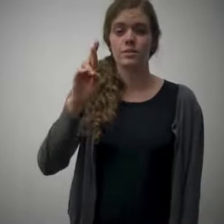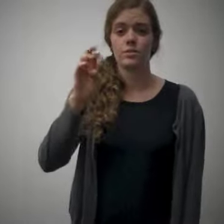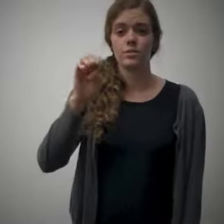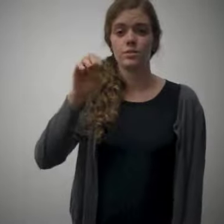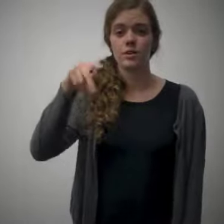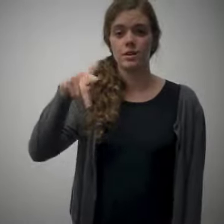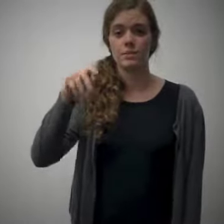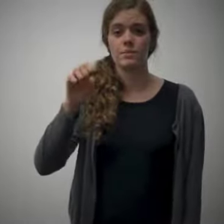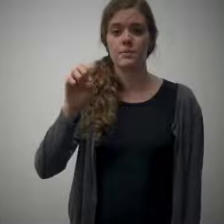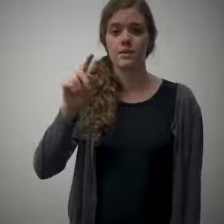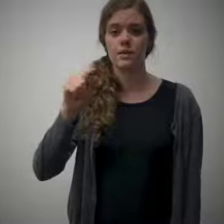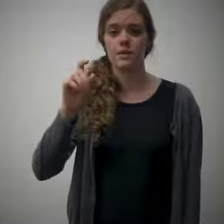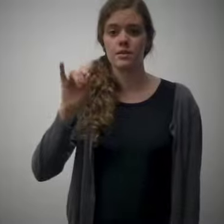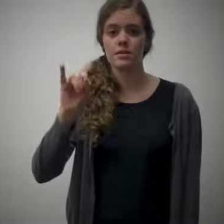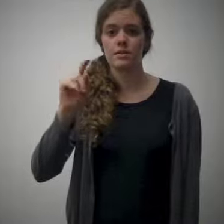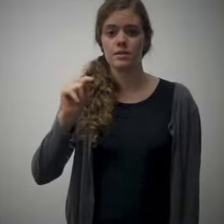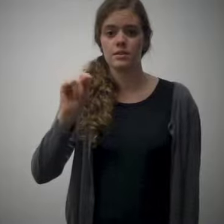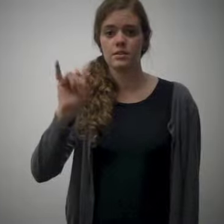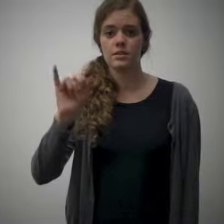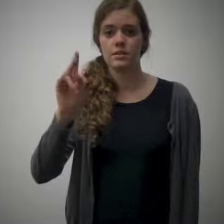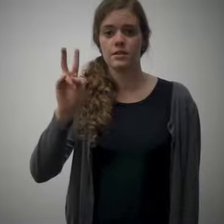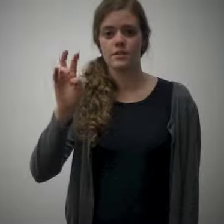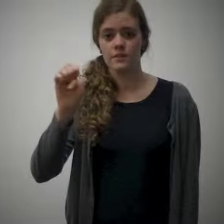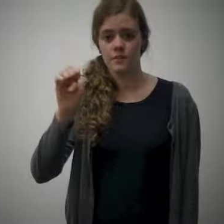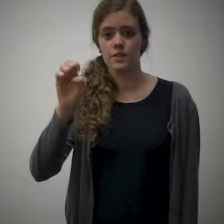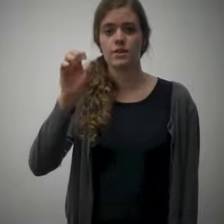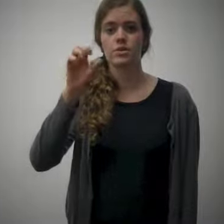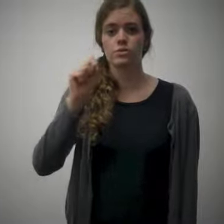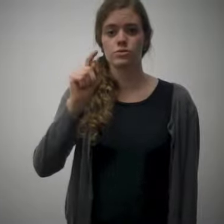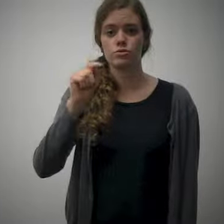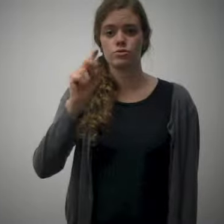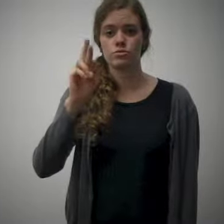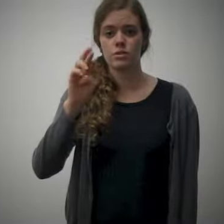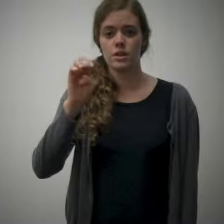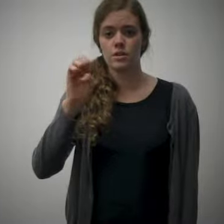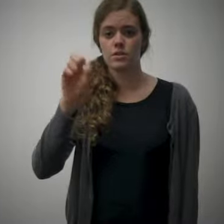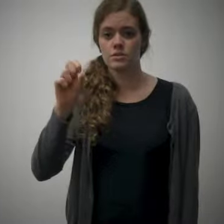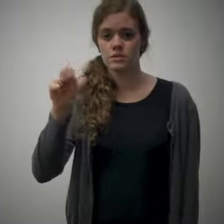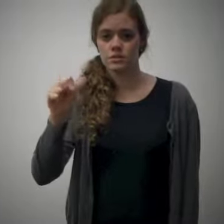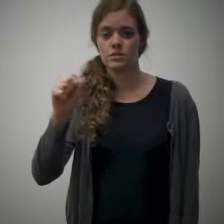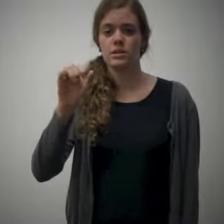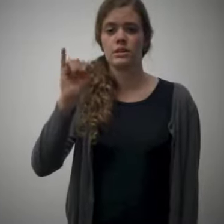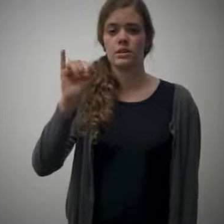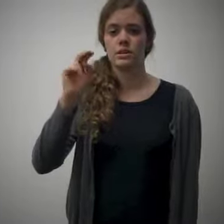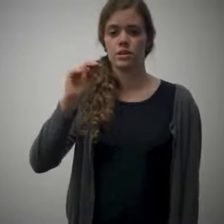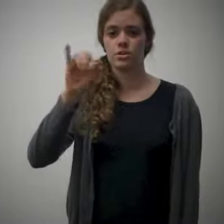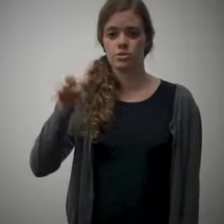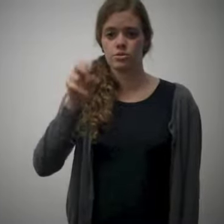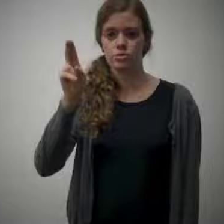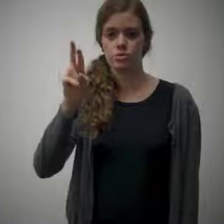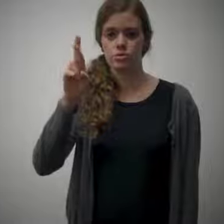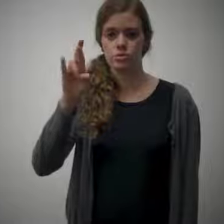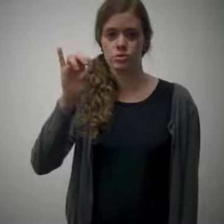Between 1990 and 2007, repetitive stress injuries, or